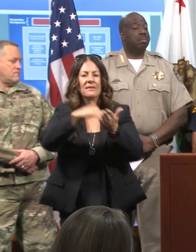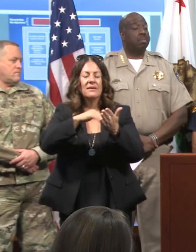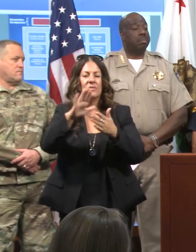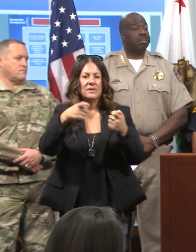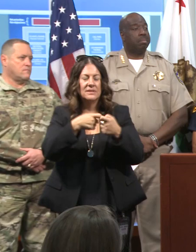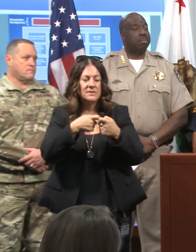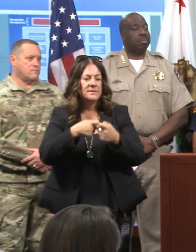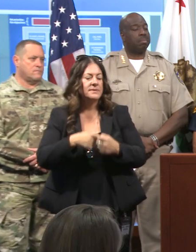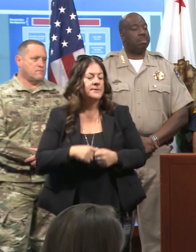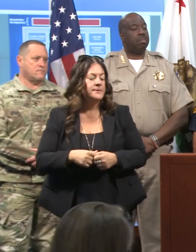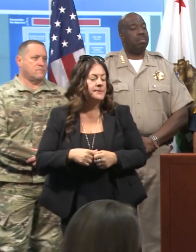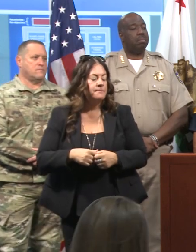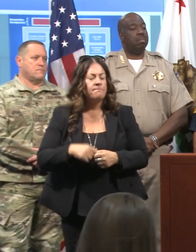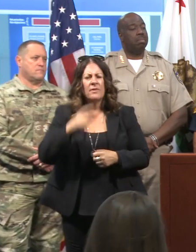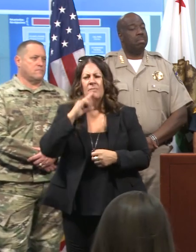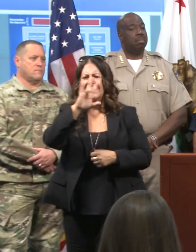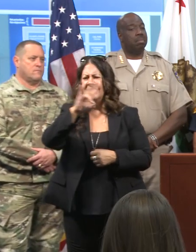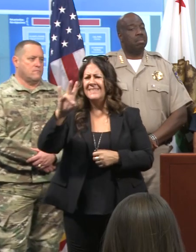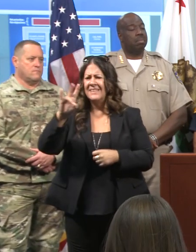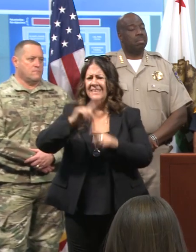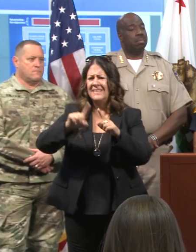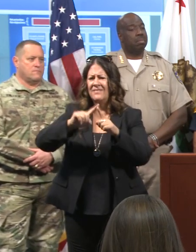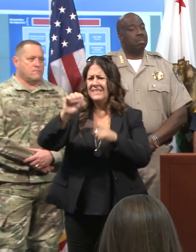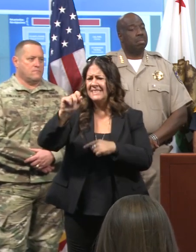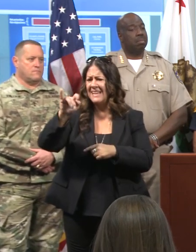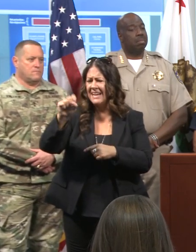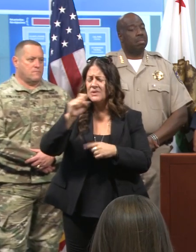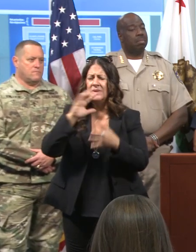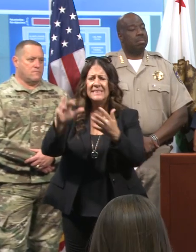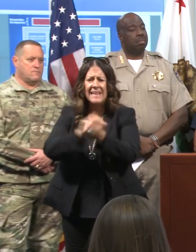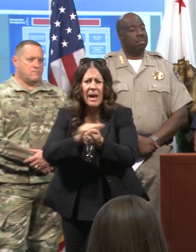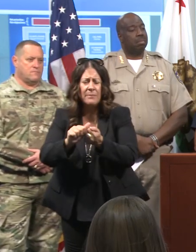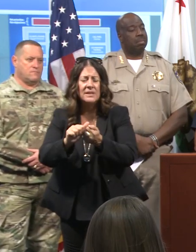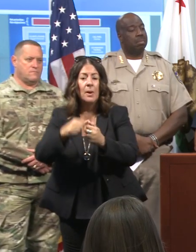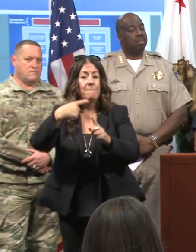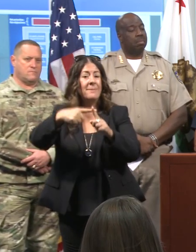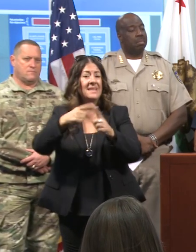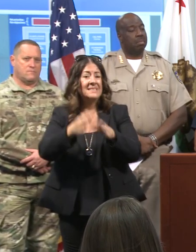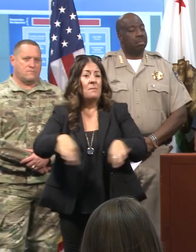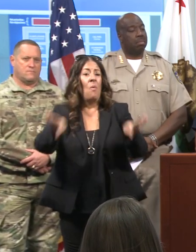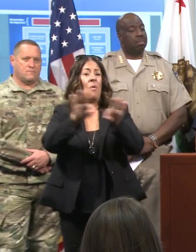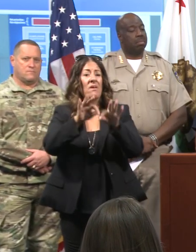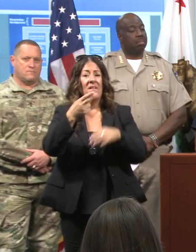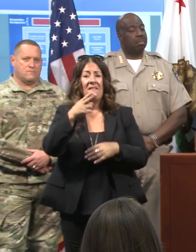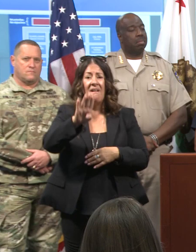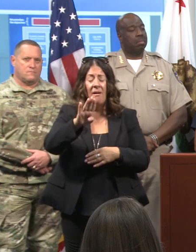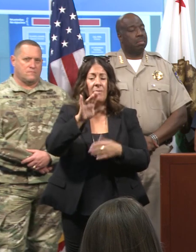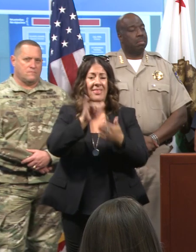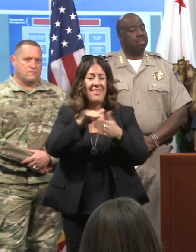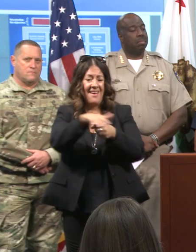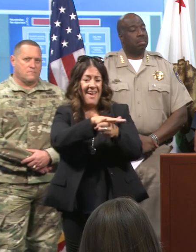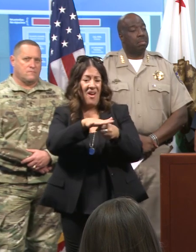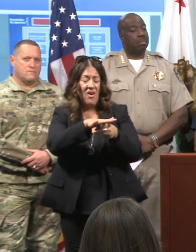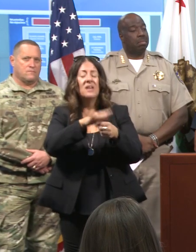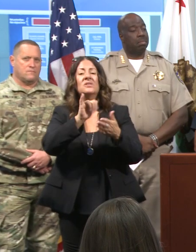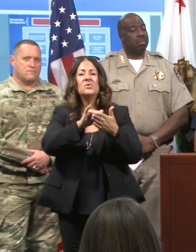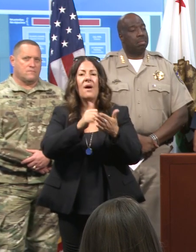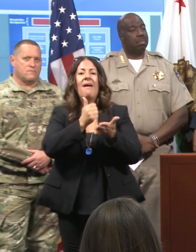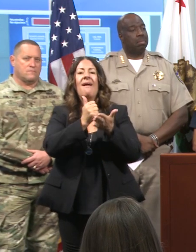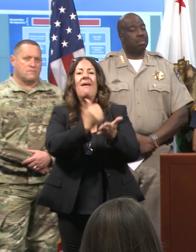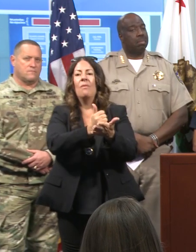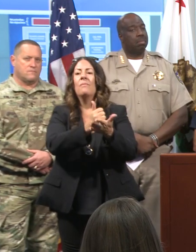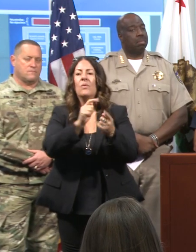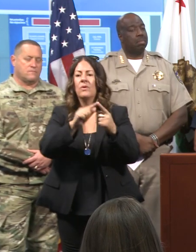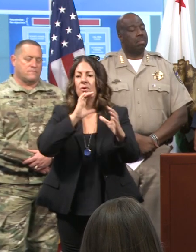roughly 77 sites that were damaged or destroyed, as well as a key hub that moves the communication